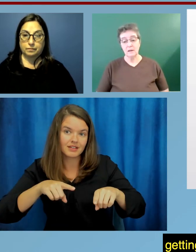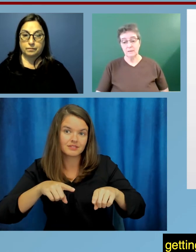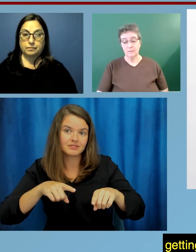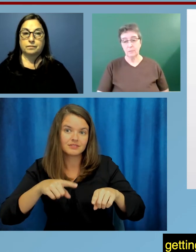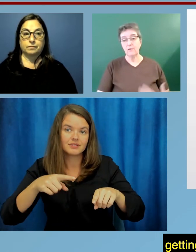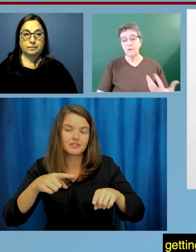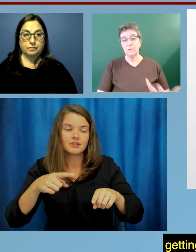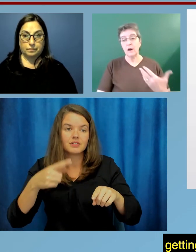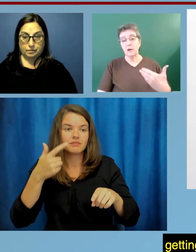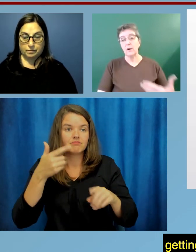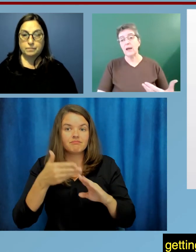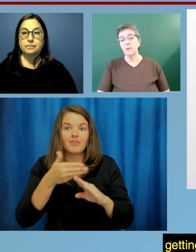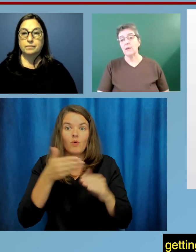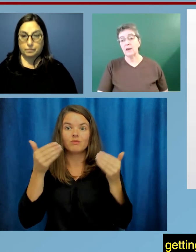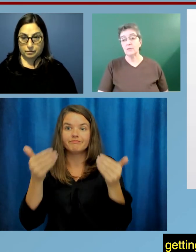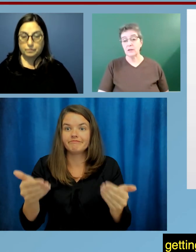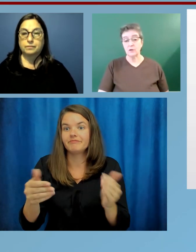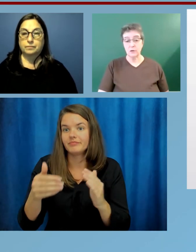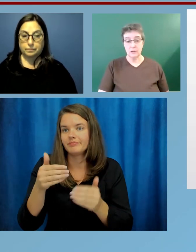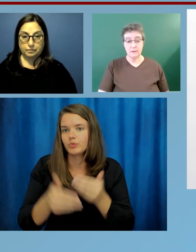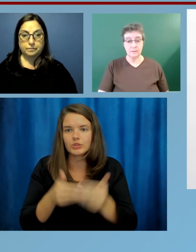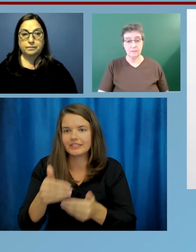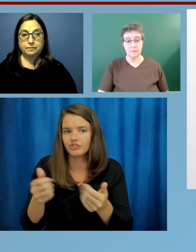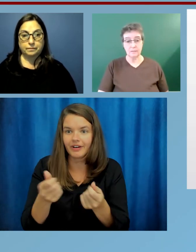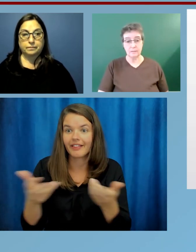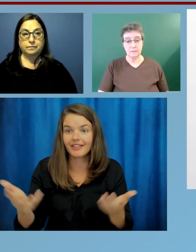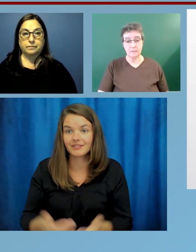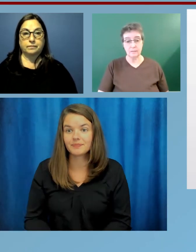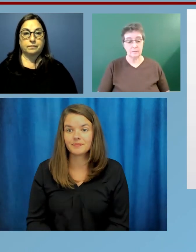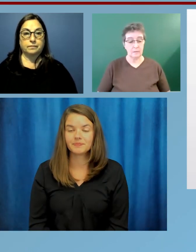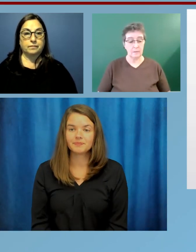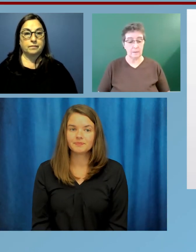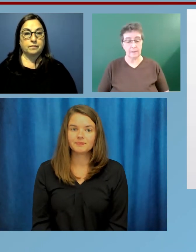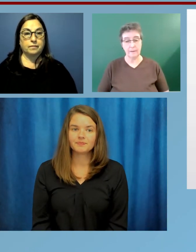consent before going ahead with any procedures.